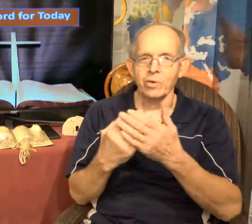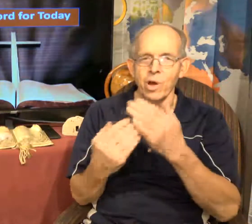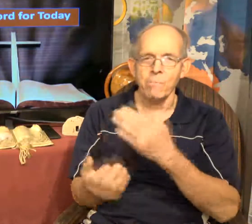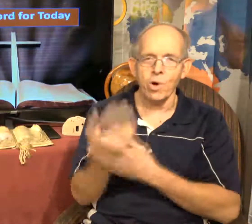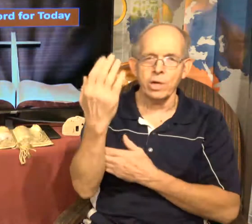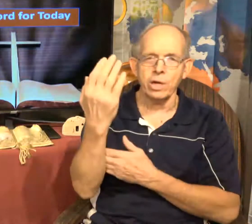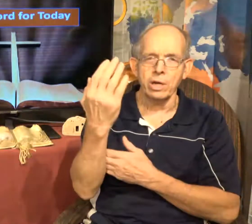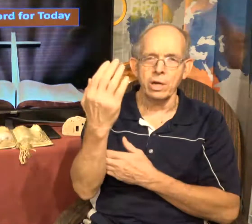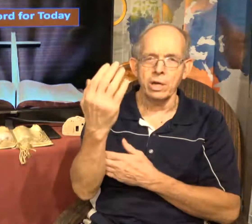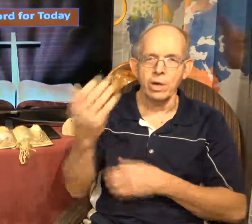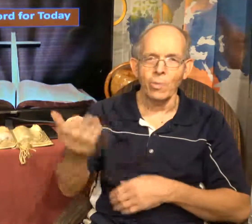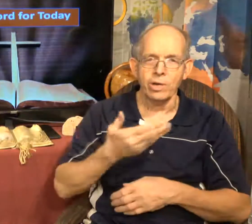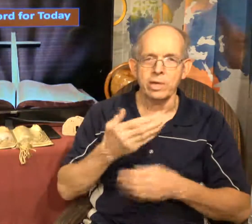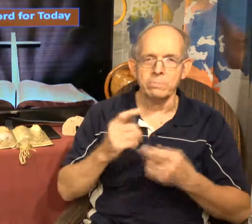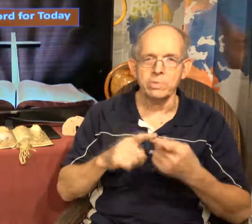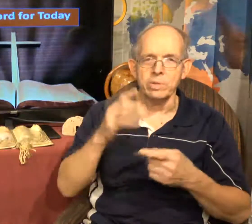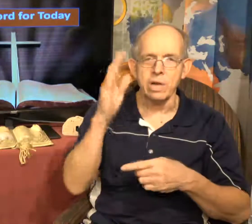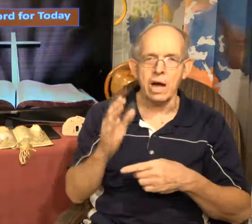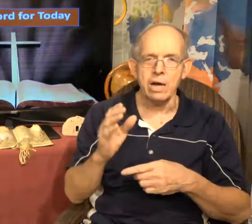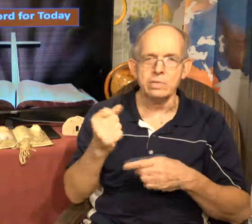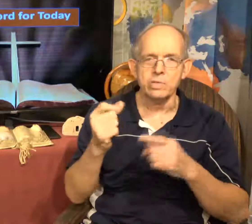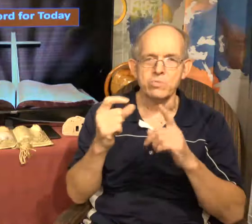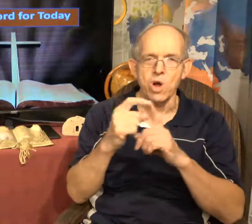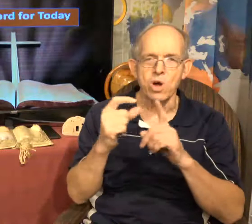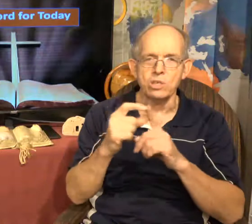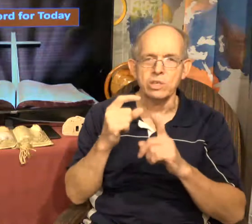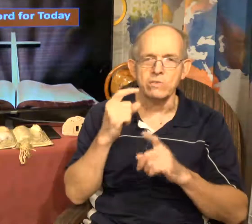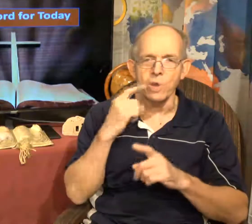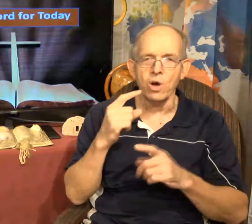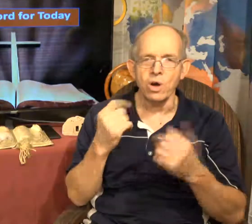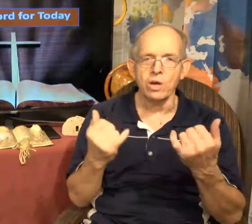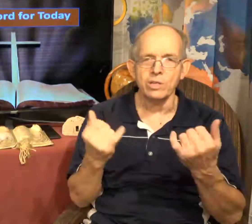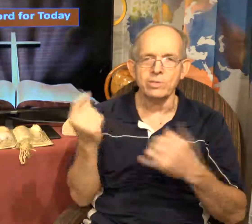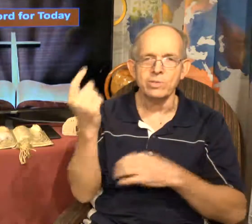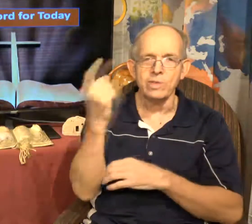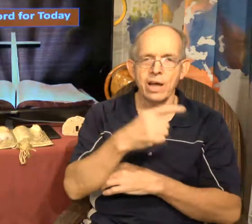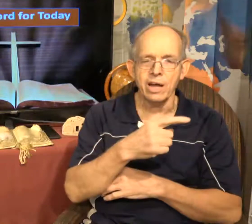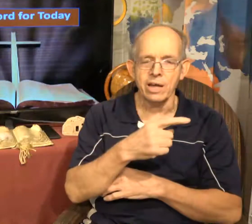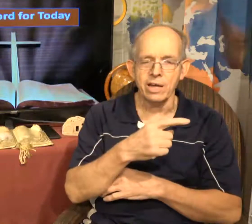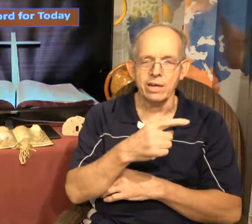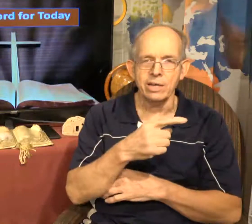Good morning! Welcome to God's Word for today.